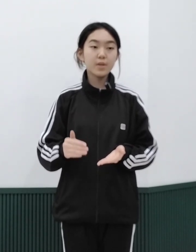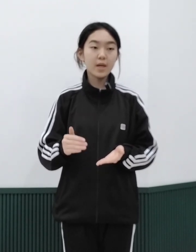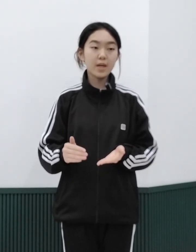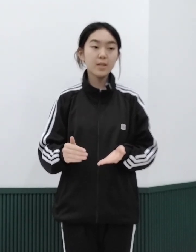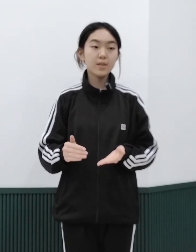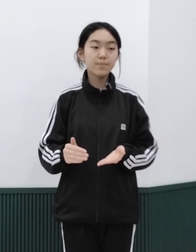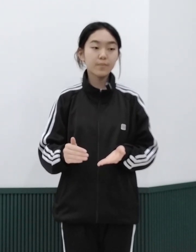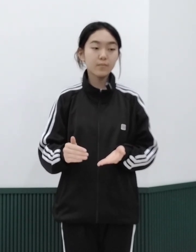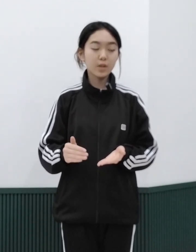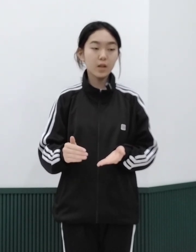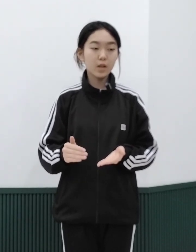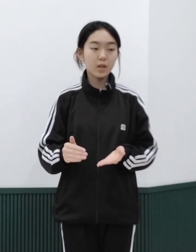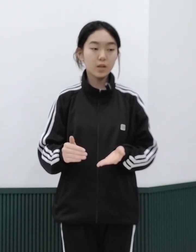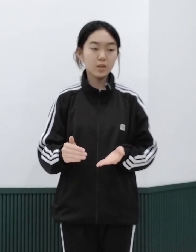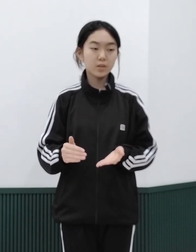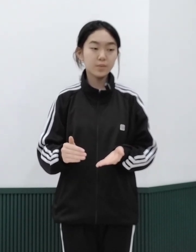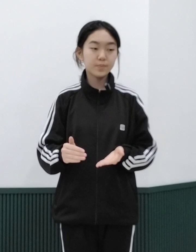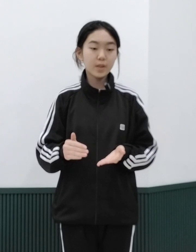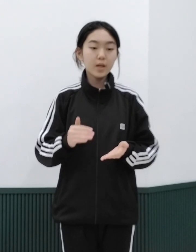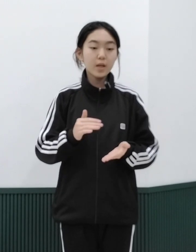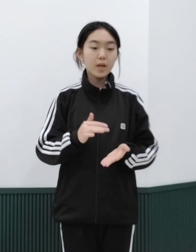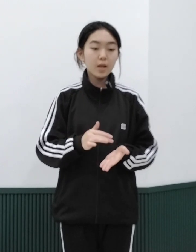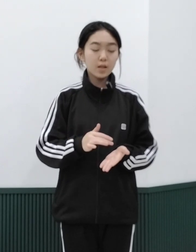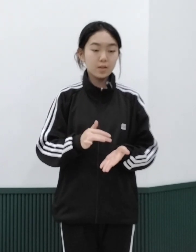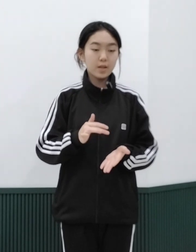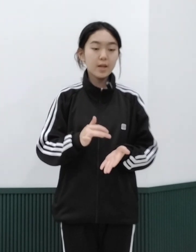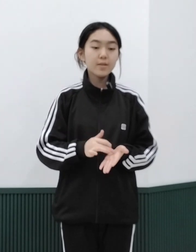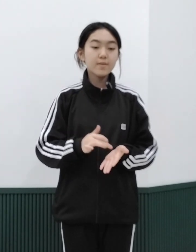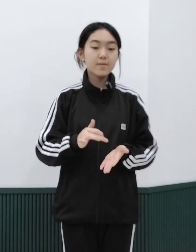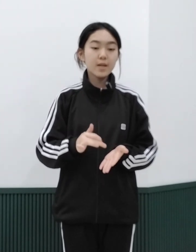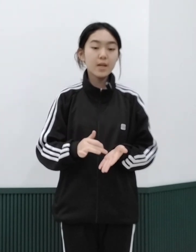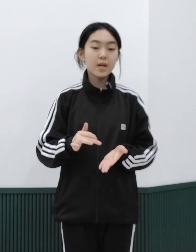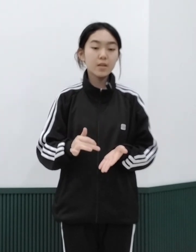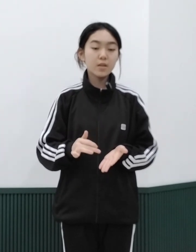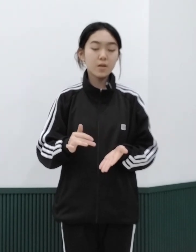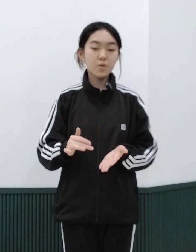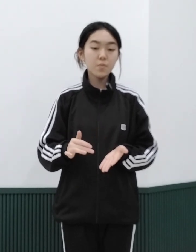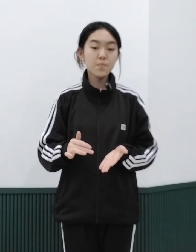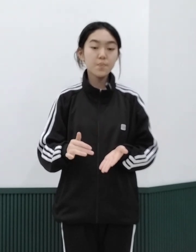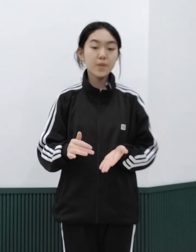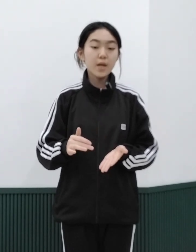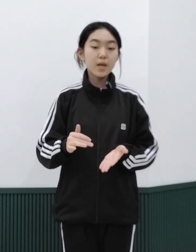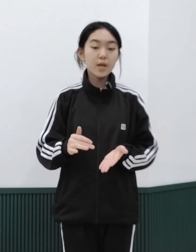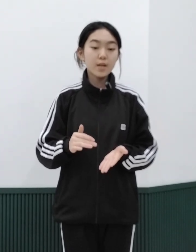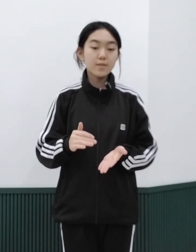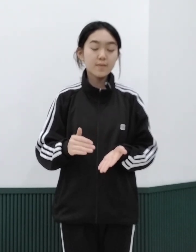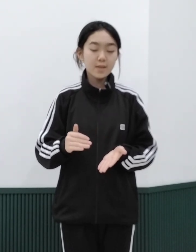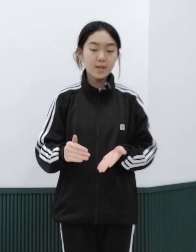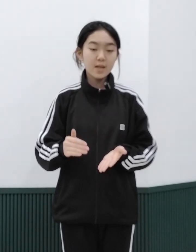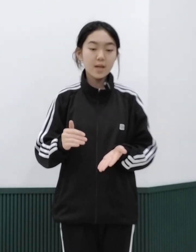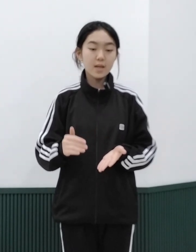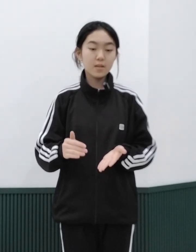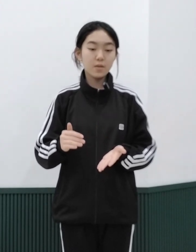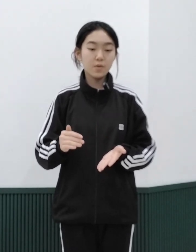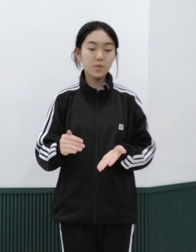head, head stay at home, head stay at home